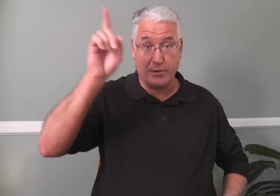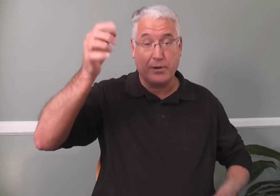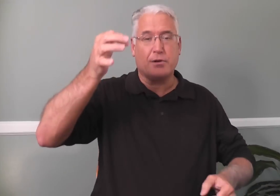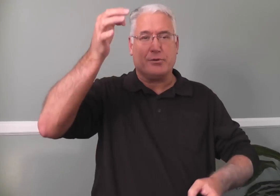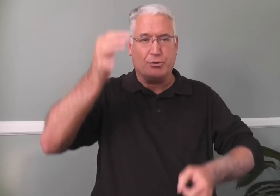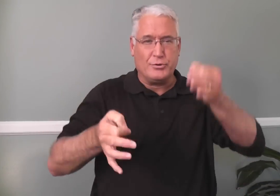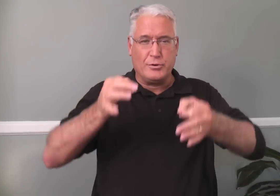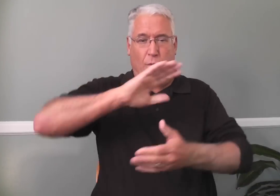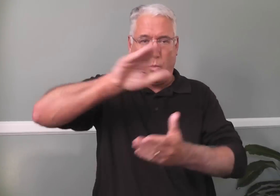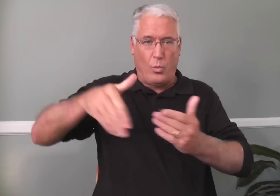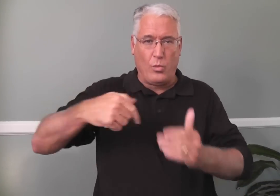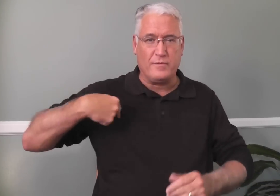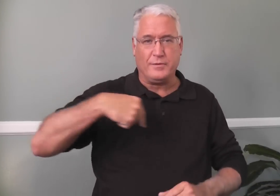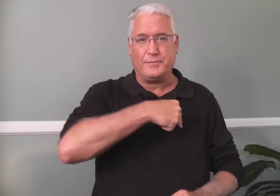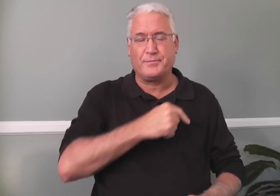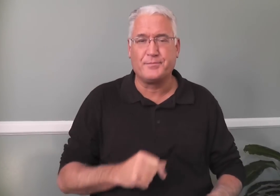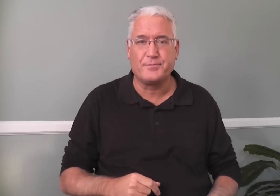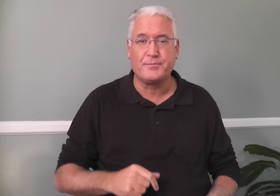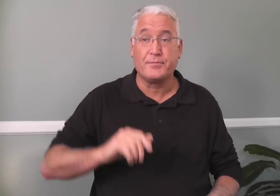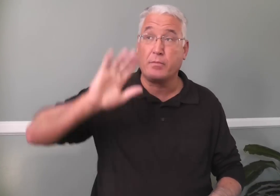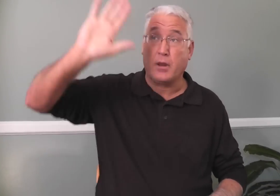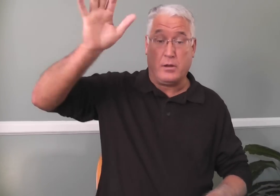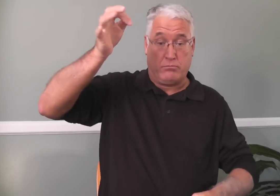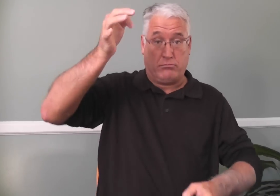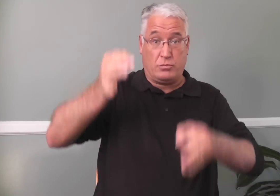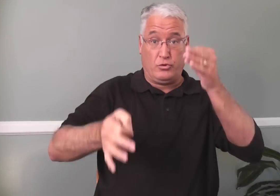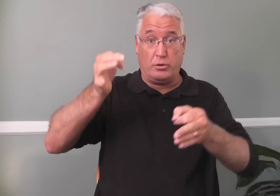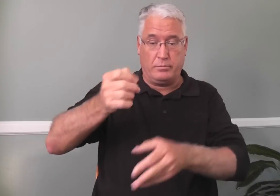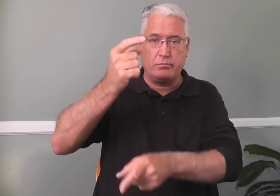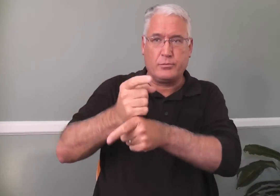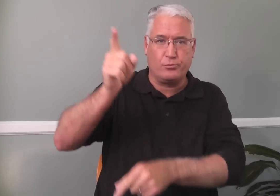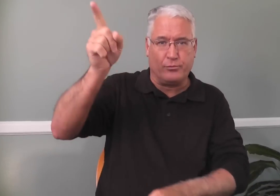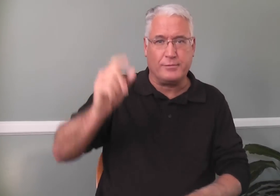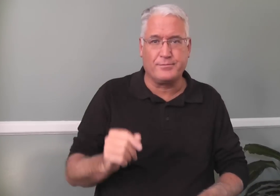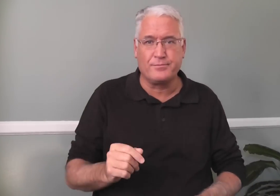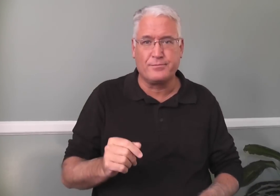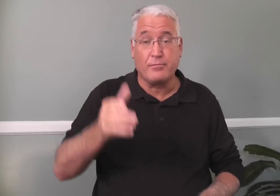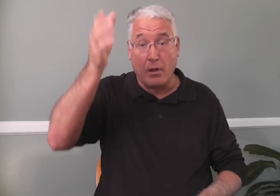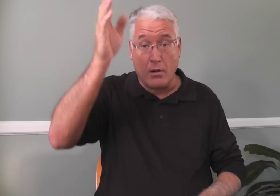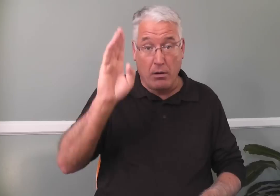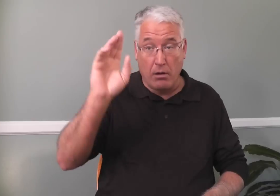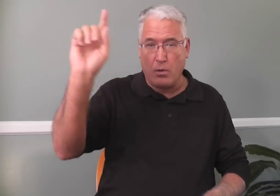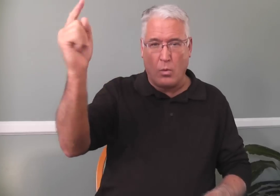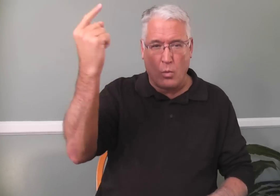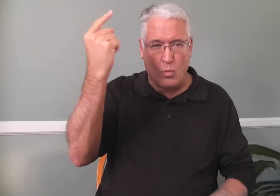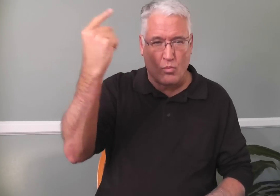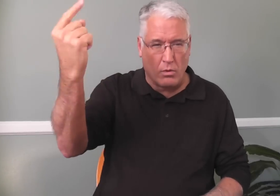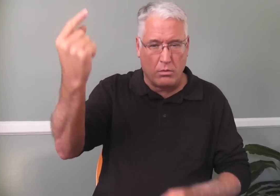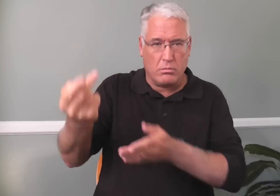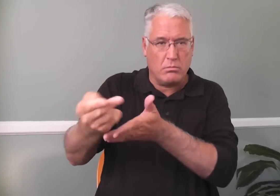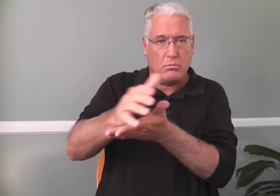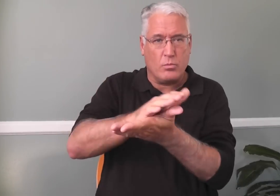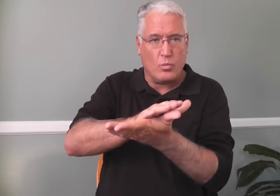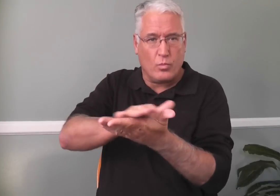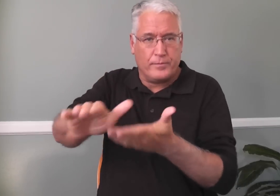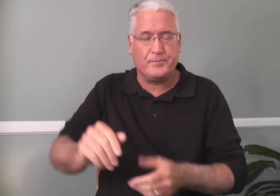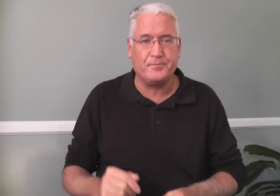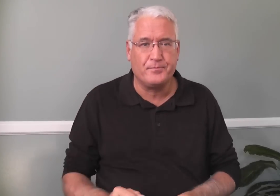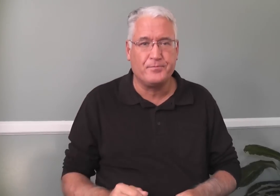God judges all of us. His judgment is right. God is the only one who is